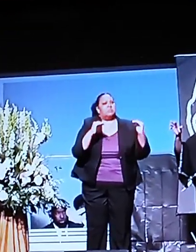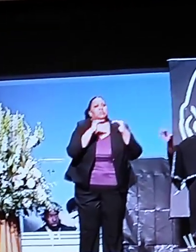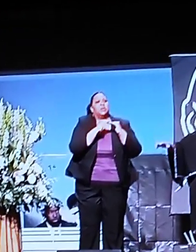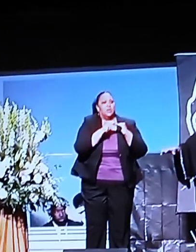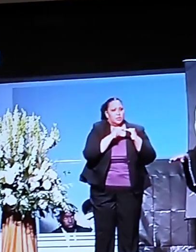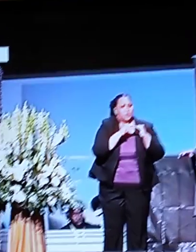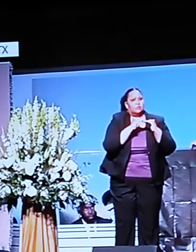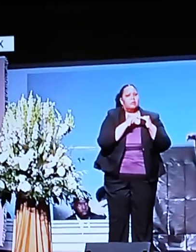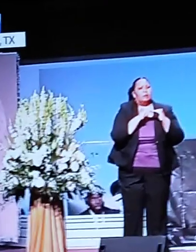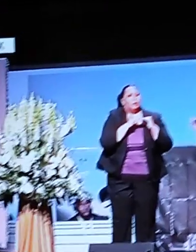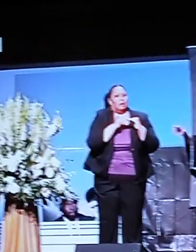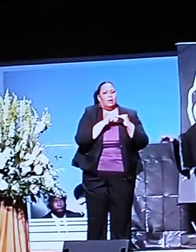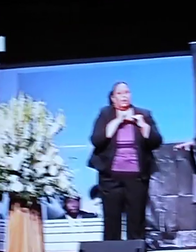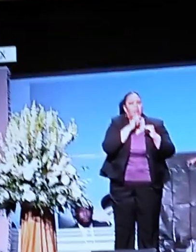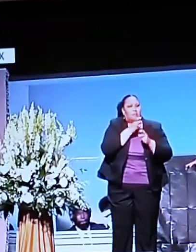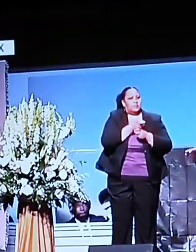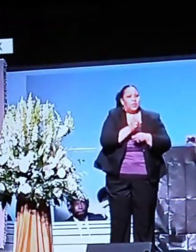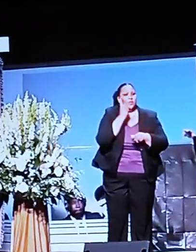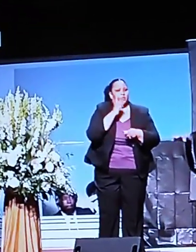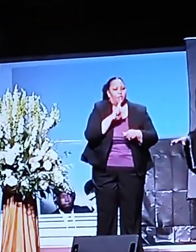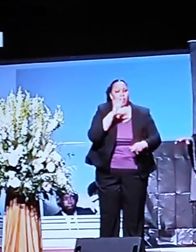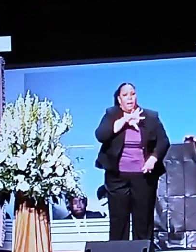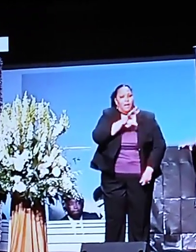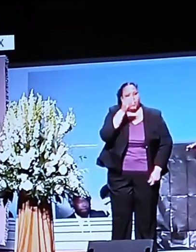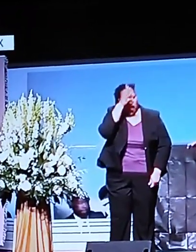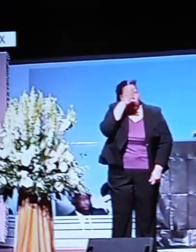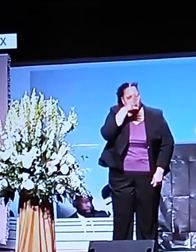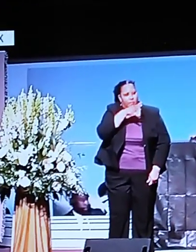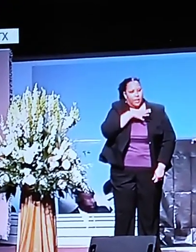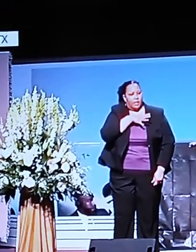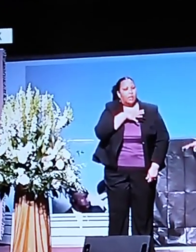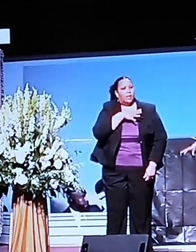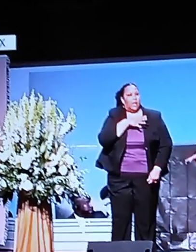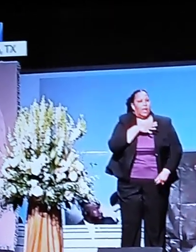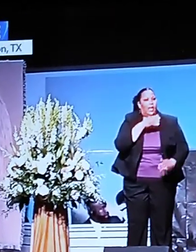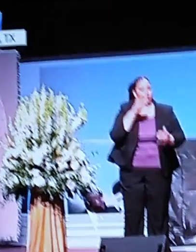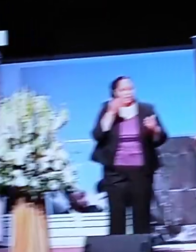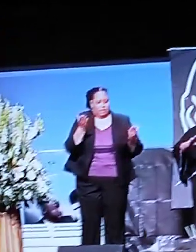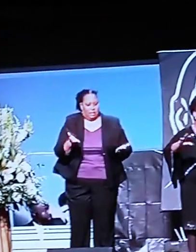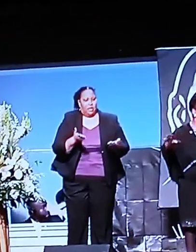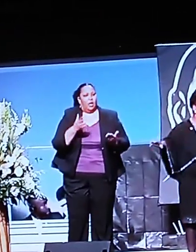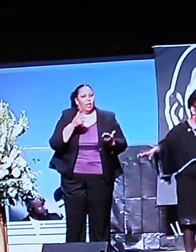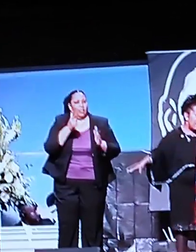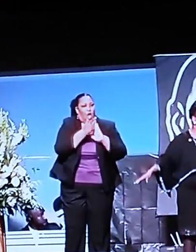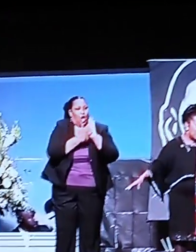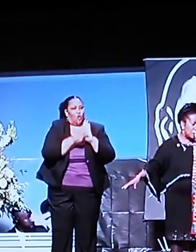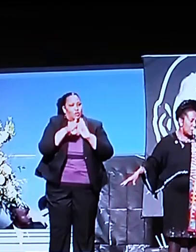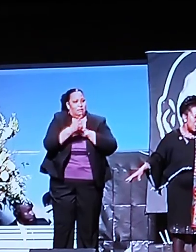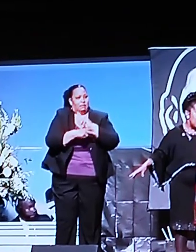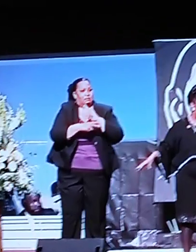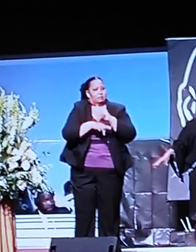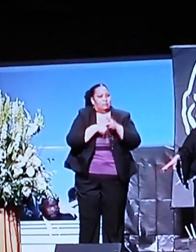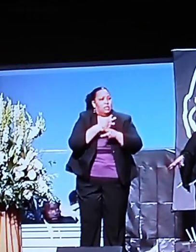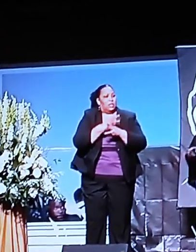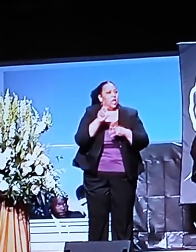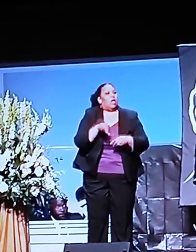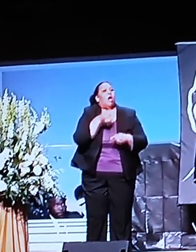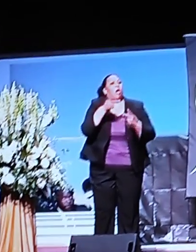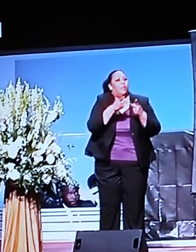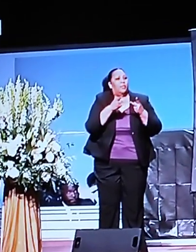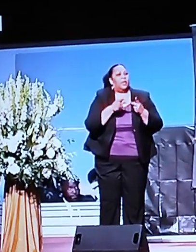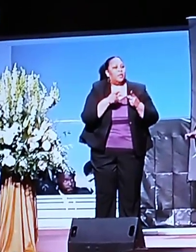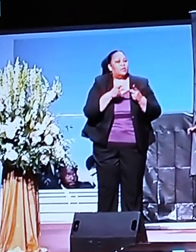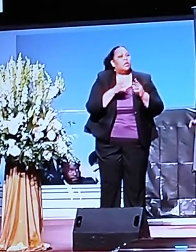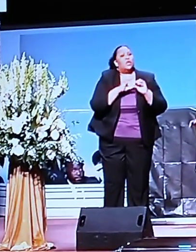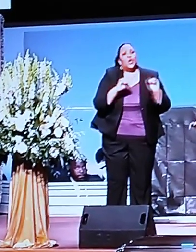and the mistreatment of African American men at the hands of the laws of this nation and any island else. There